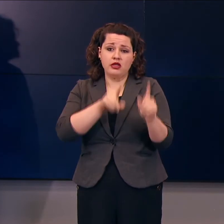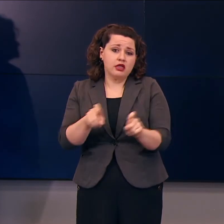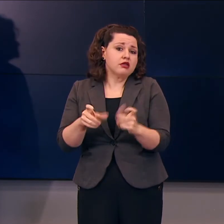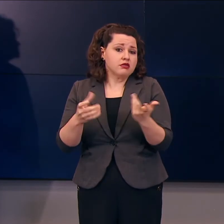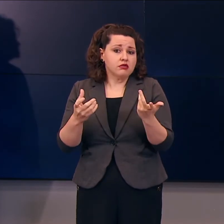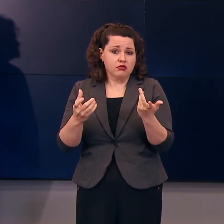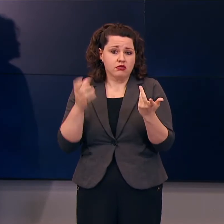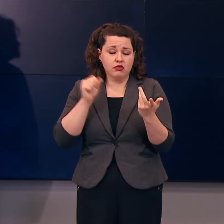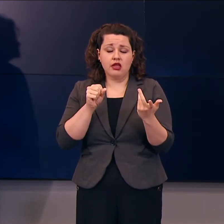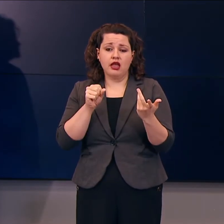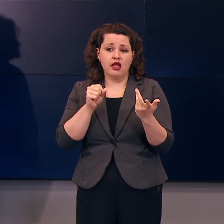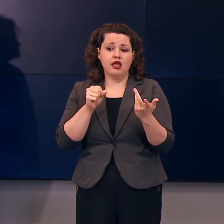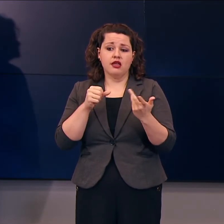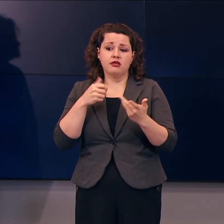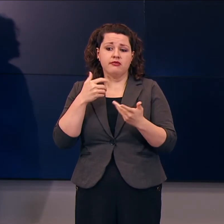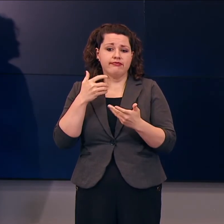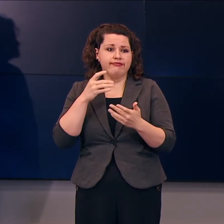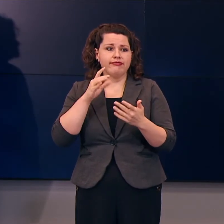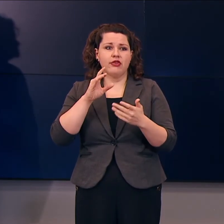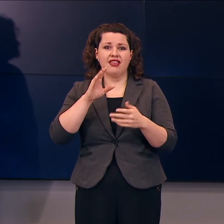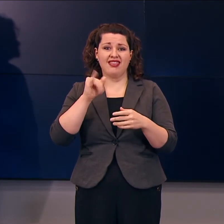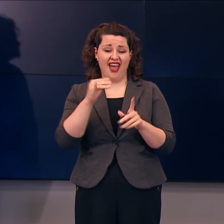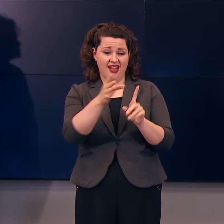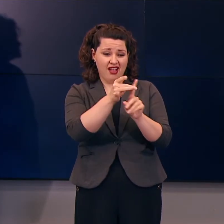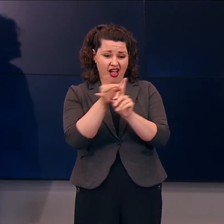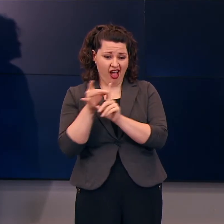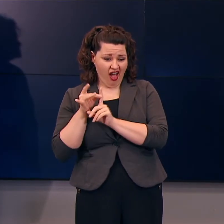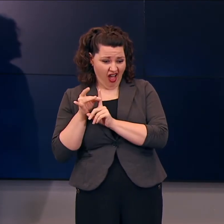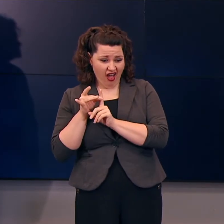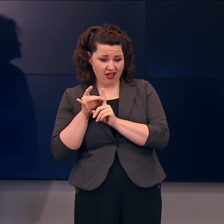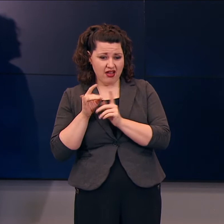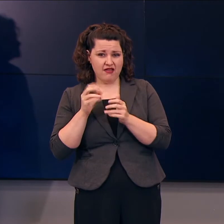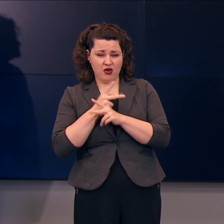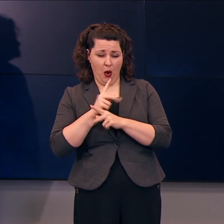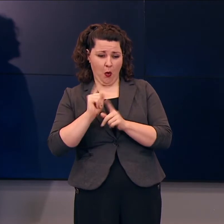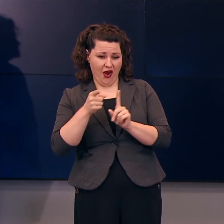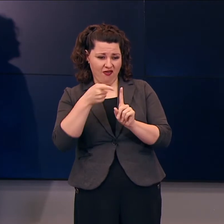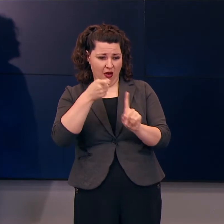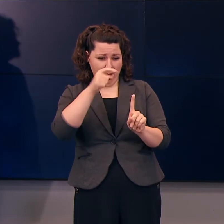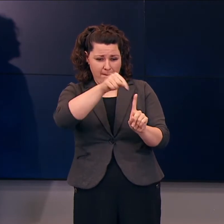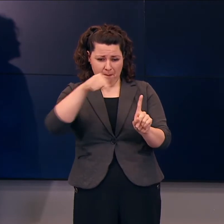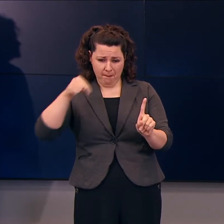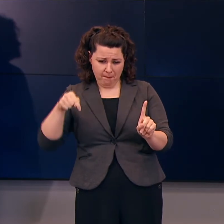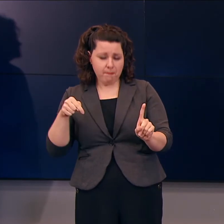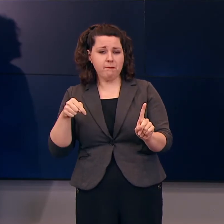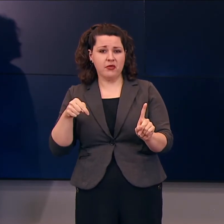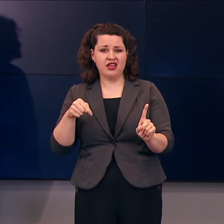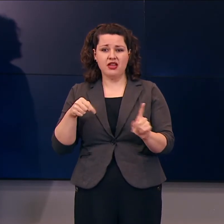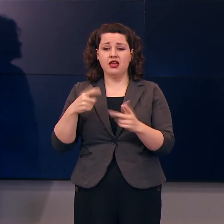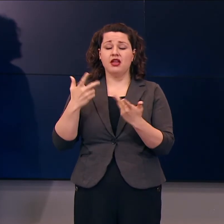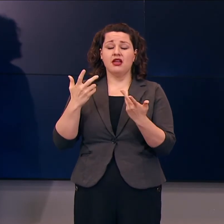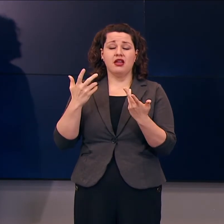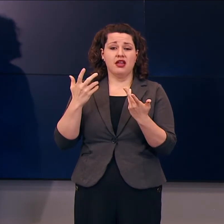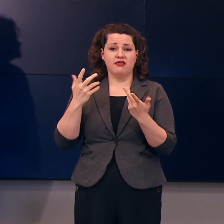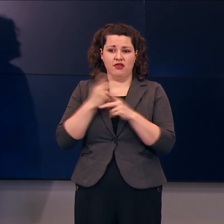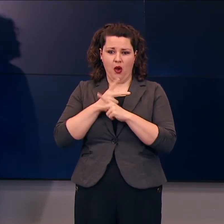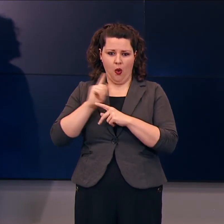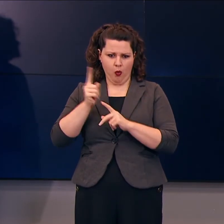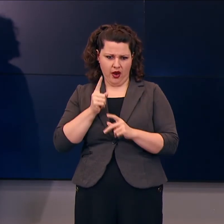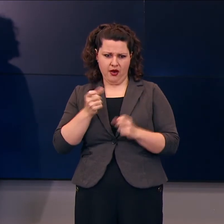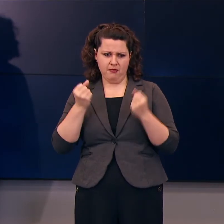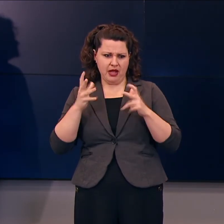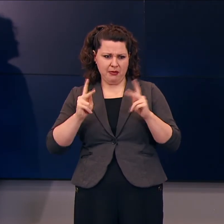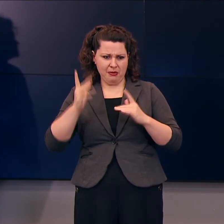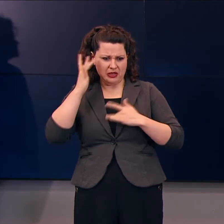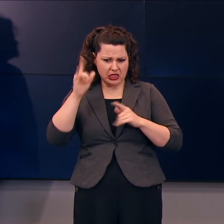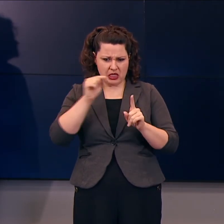testing, to be able to do the contact tracing, to be able to really figure out where those hot spots are and really focus in on